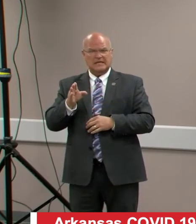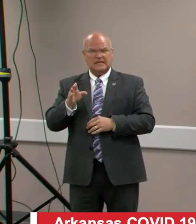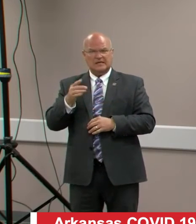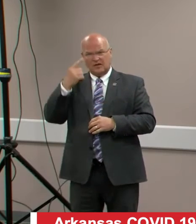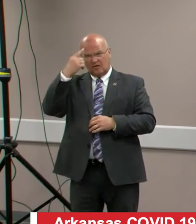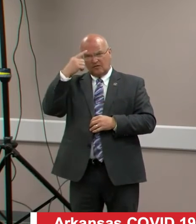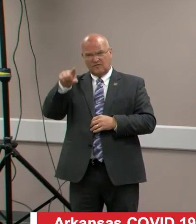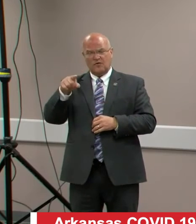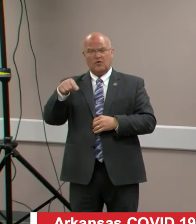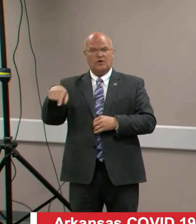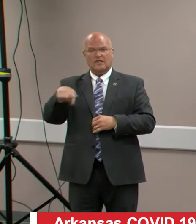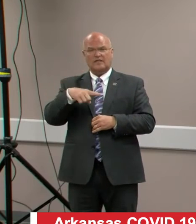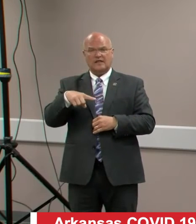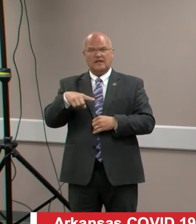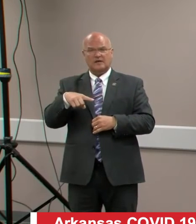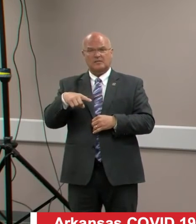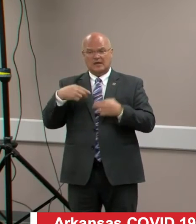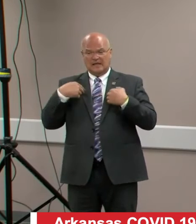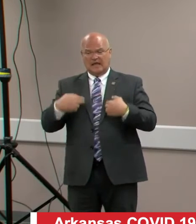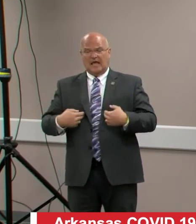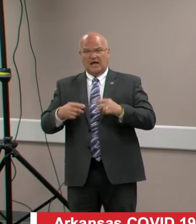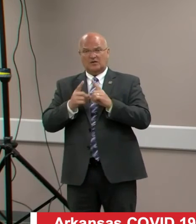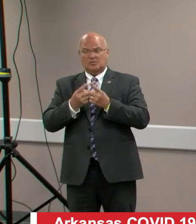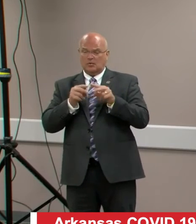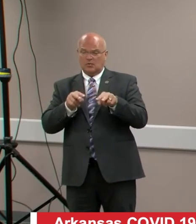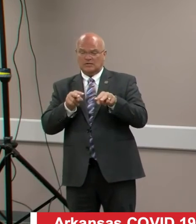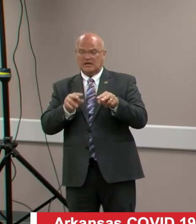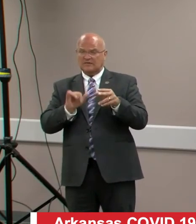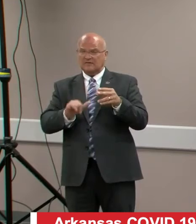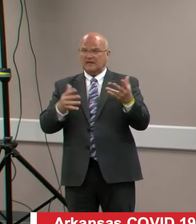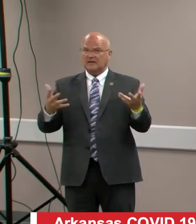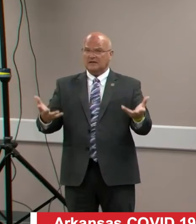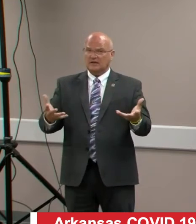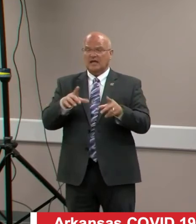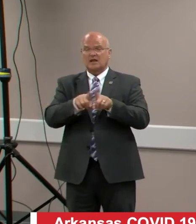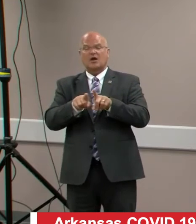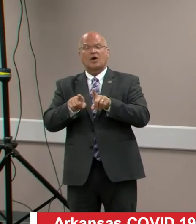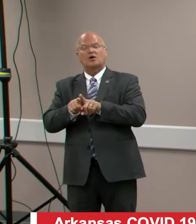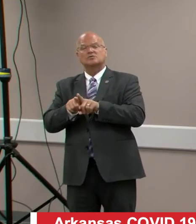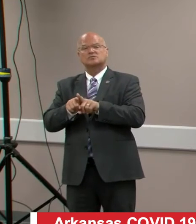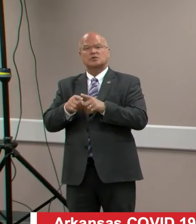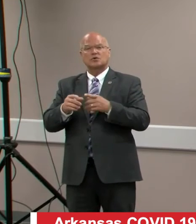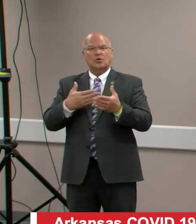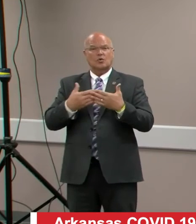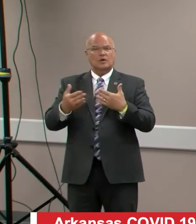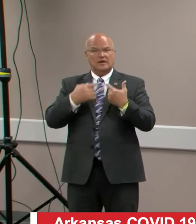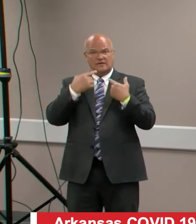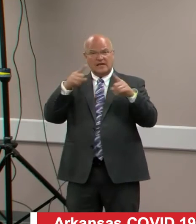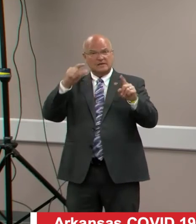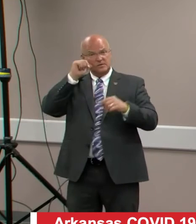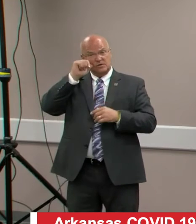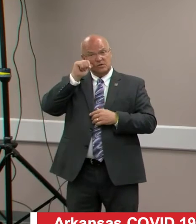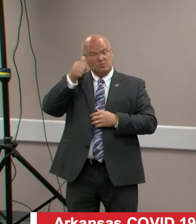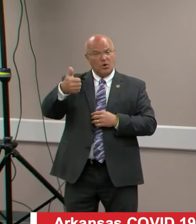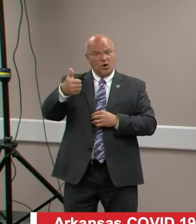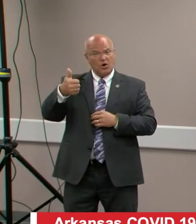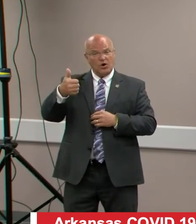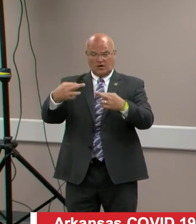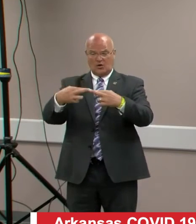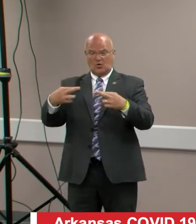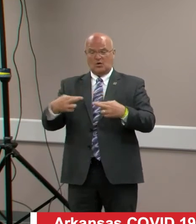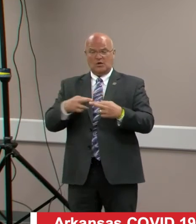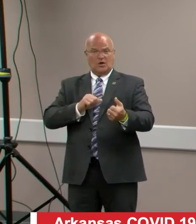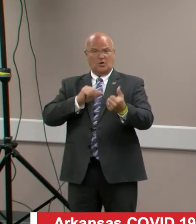be for them? And is Health Department going to be watching out for that? And also on whatever your announcement is tomorrow, is a